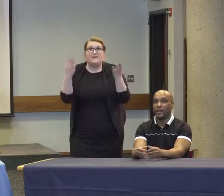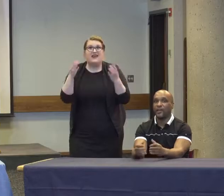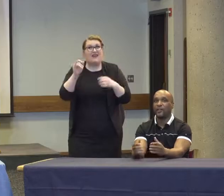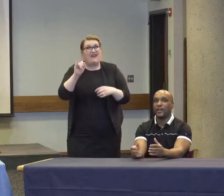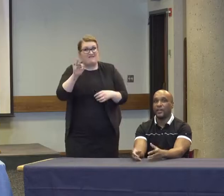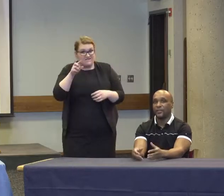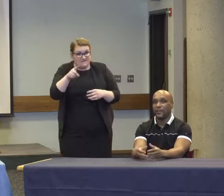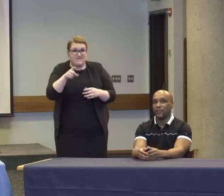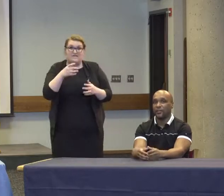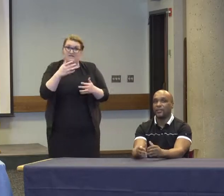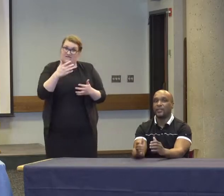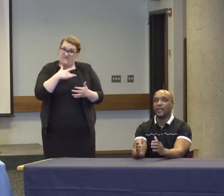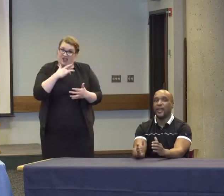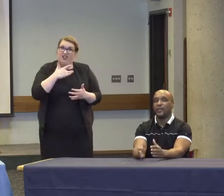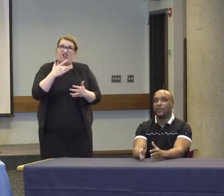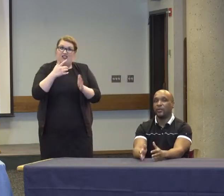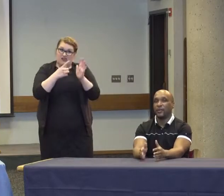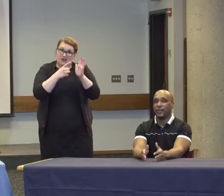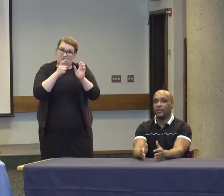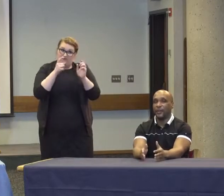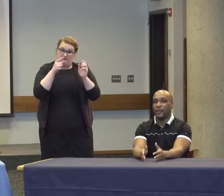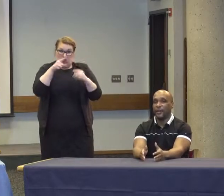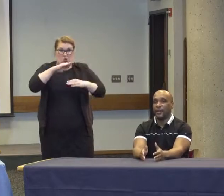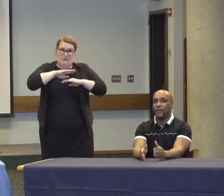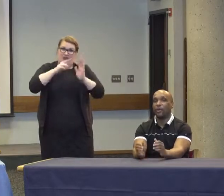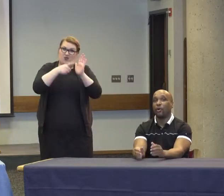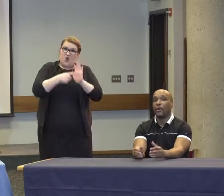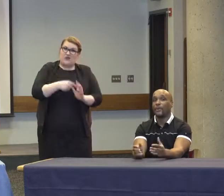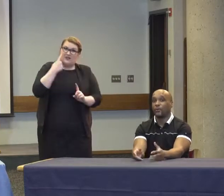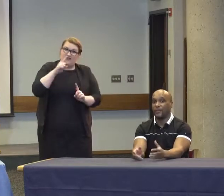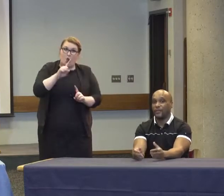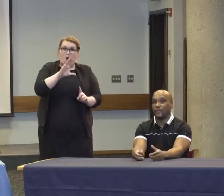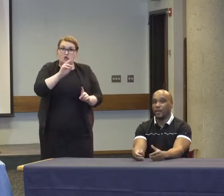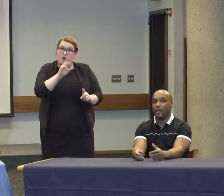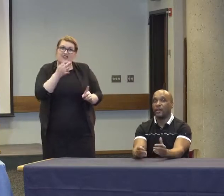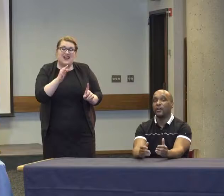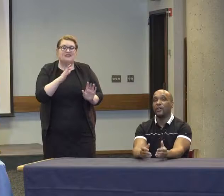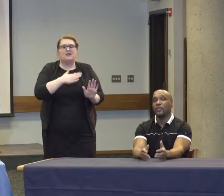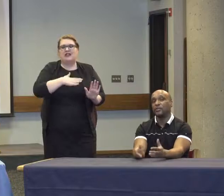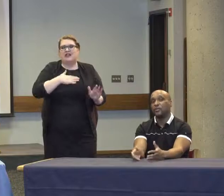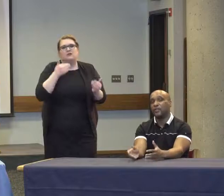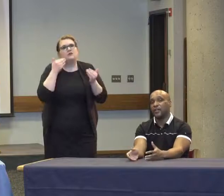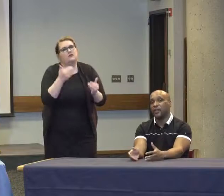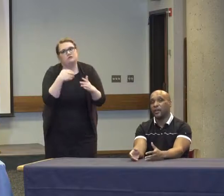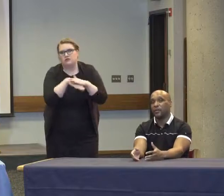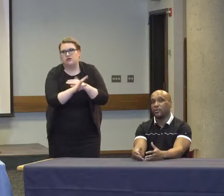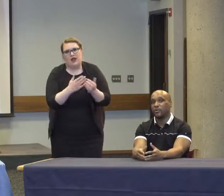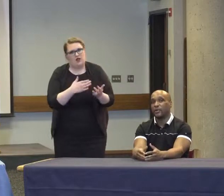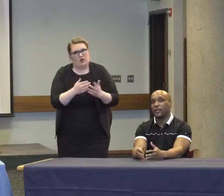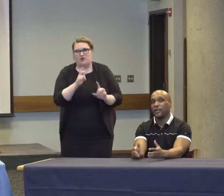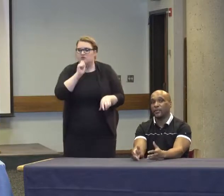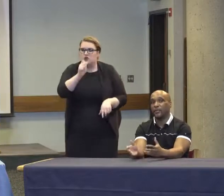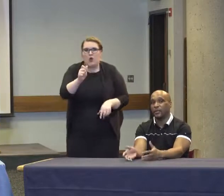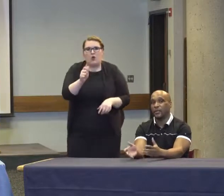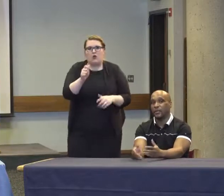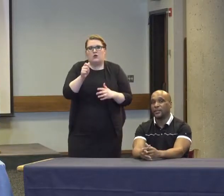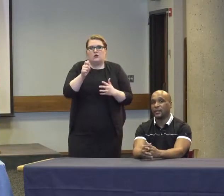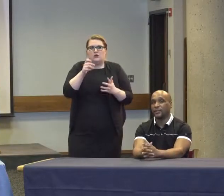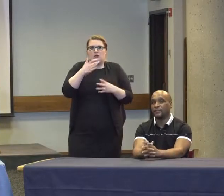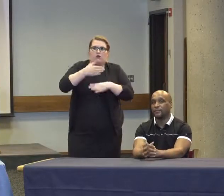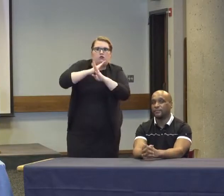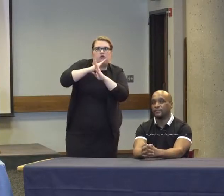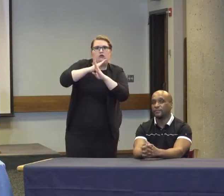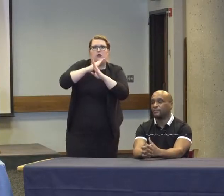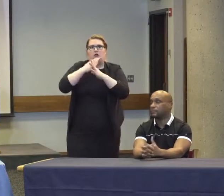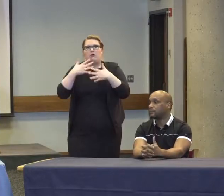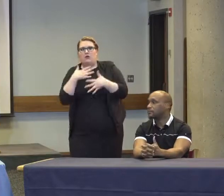to a provider, get that service, and don't let that be a barrier or a perceived barrier to you seeking medical treatment and potentially getting